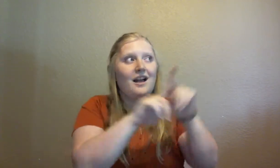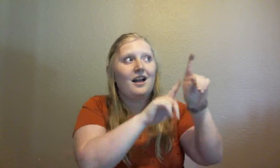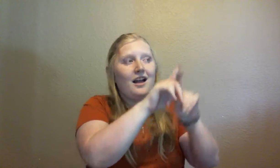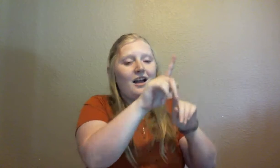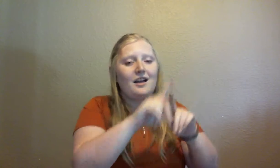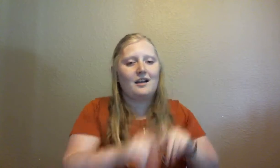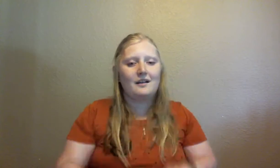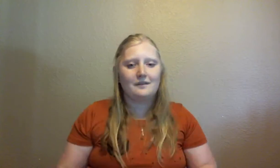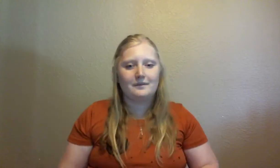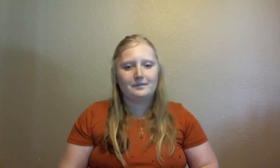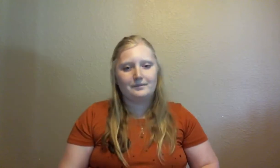Asteroid belt!